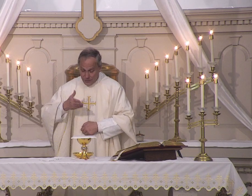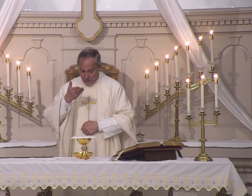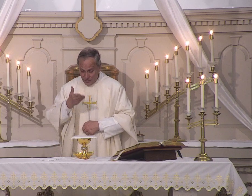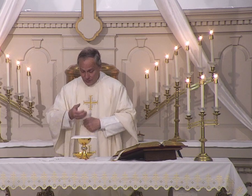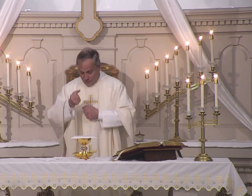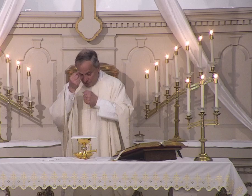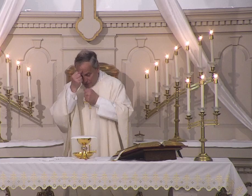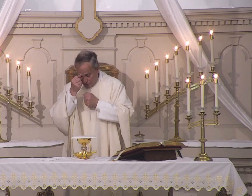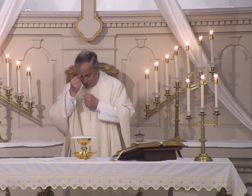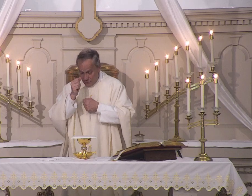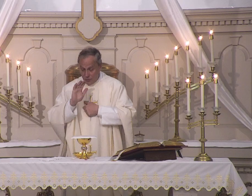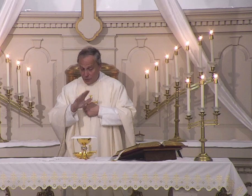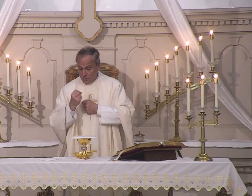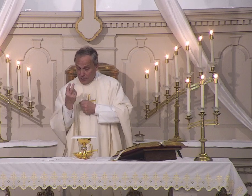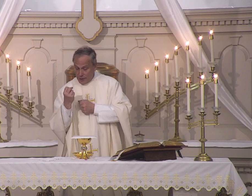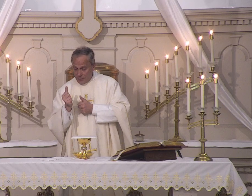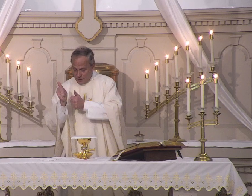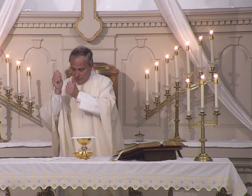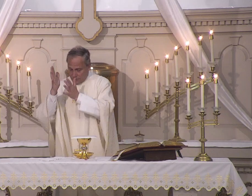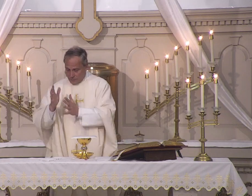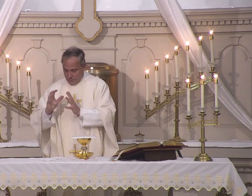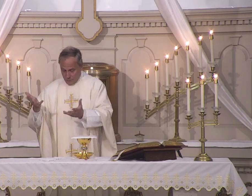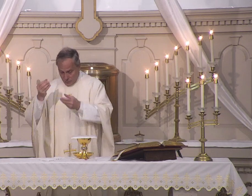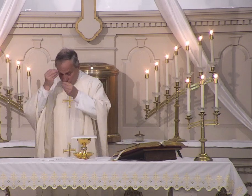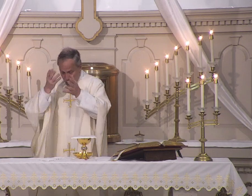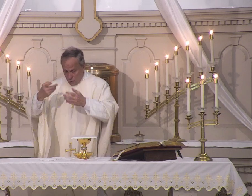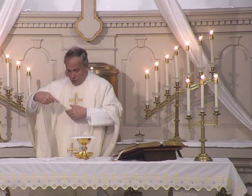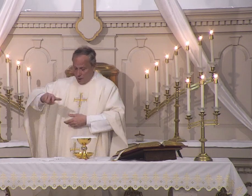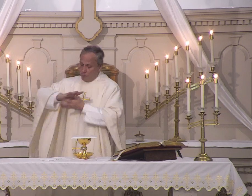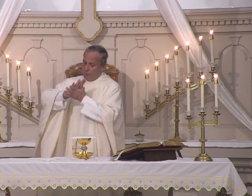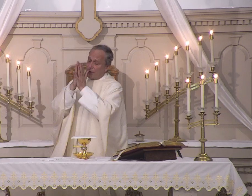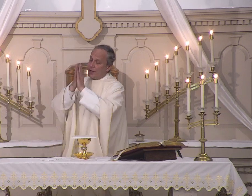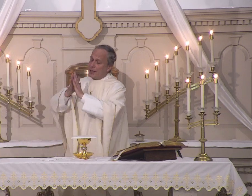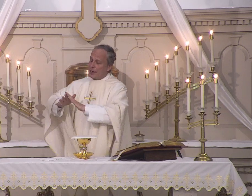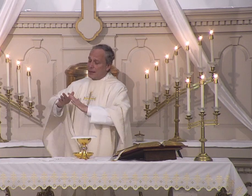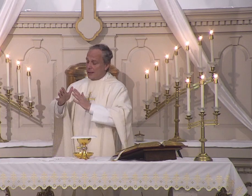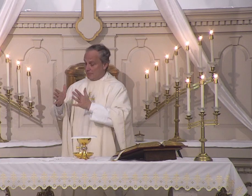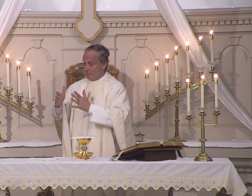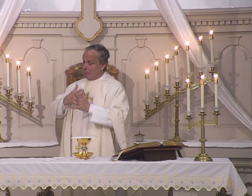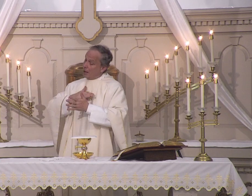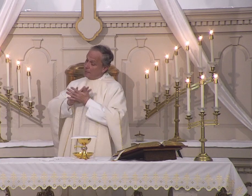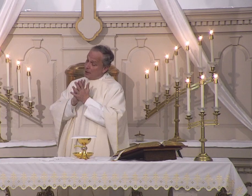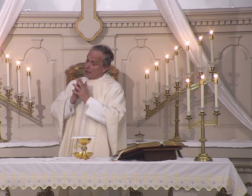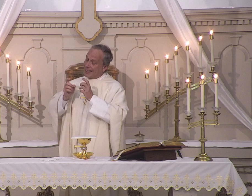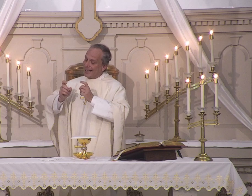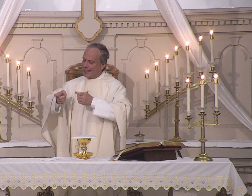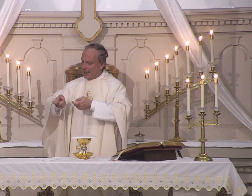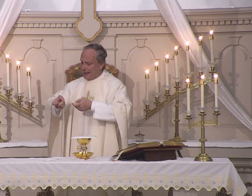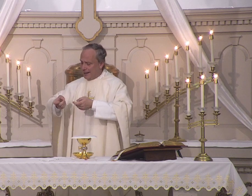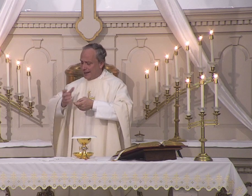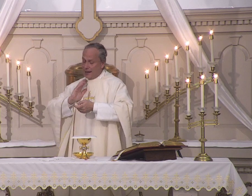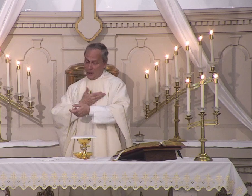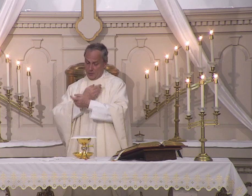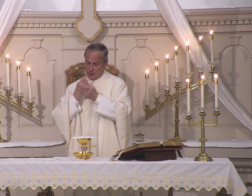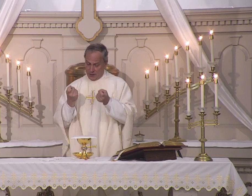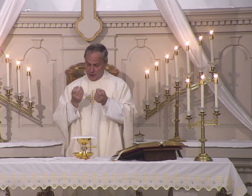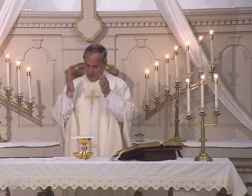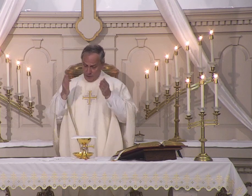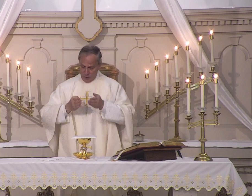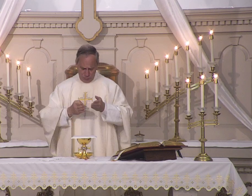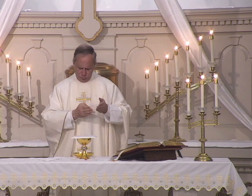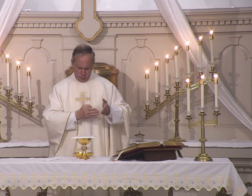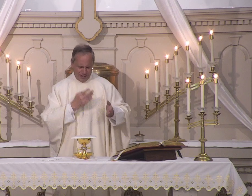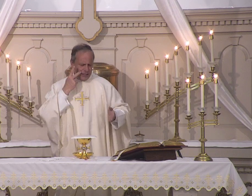Lord Jesus Christ, who said to your apostles, Peace I leave you, my peace I give